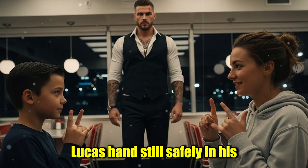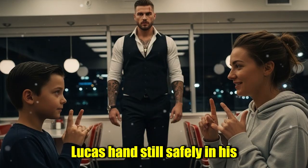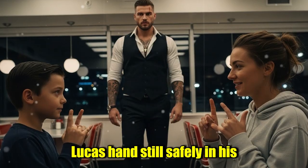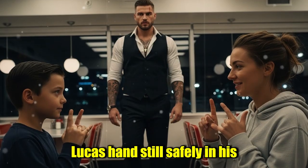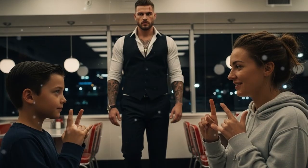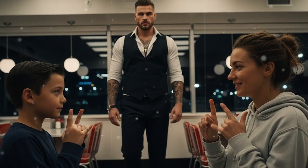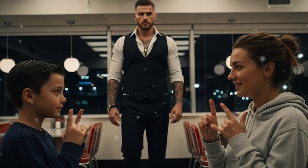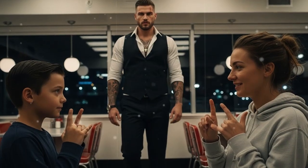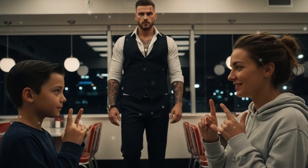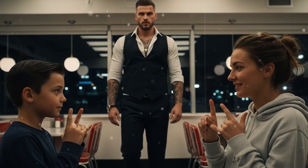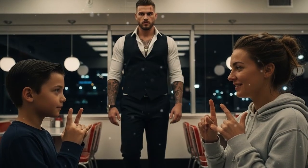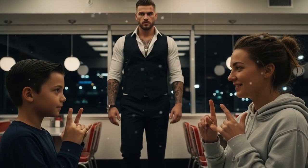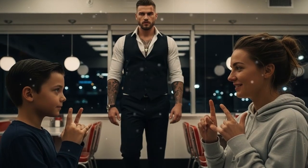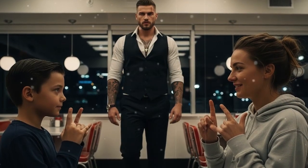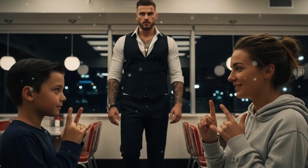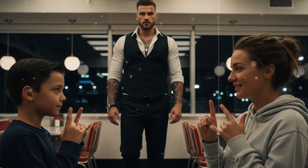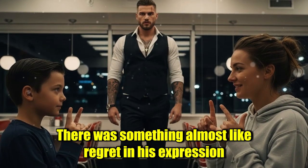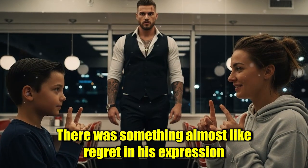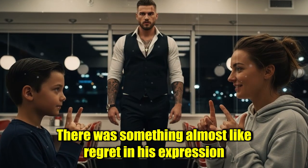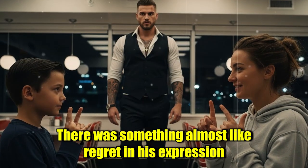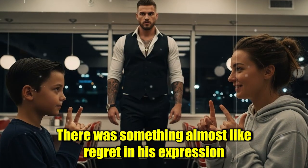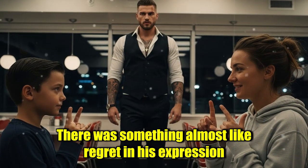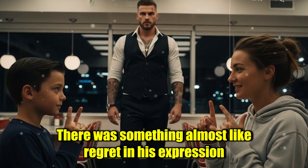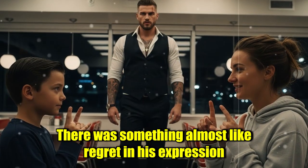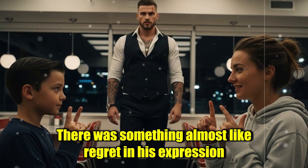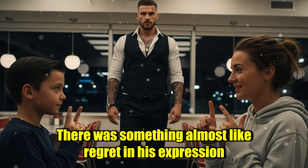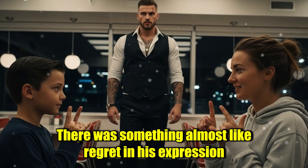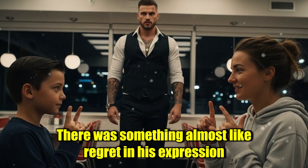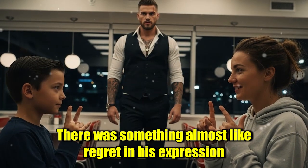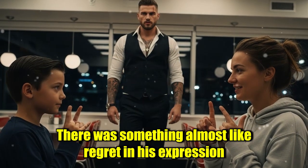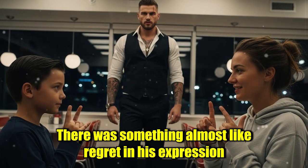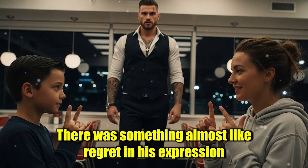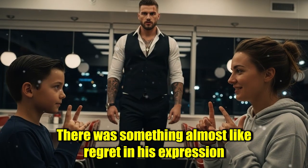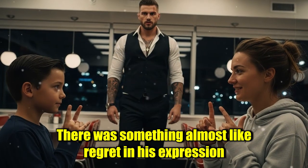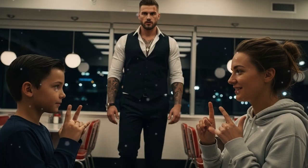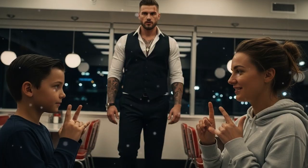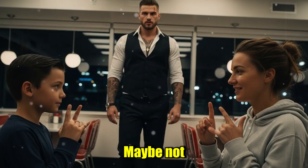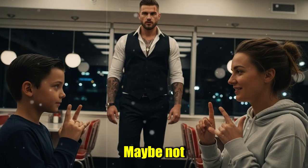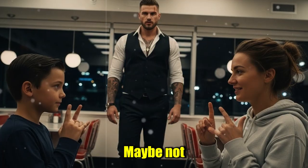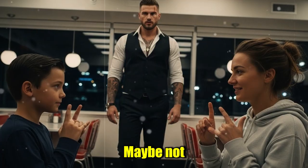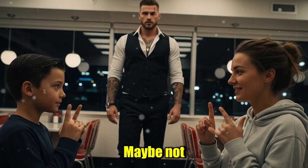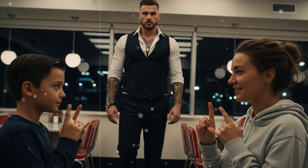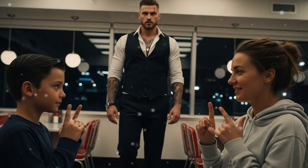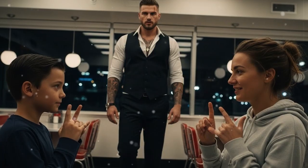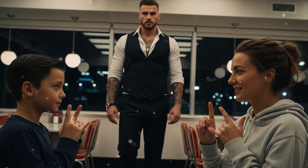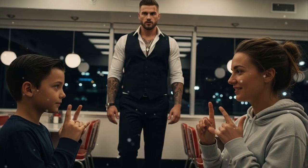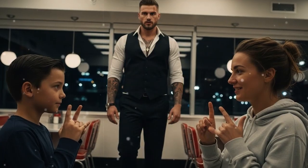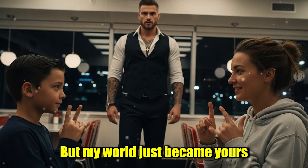in his. When he looked back at Emma, there was something almost like regret in his expression. Maybe not, he admitted, but